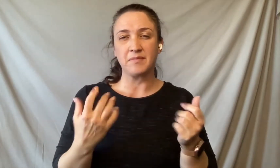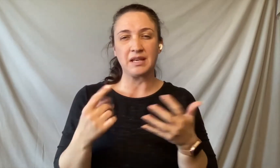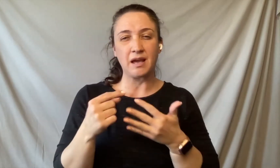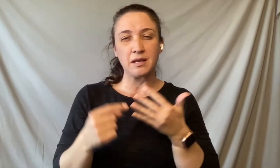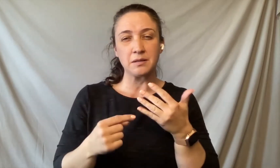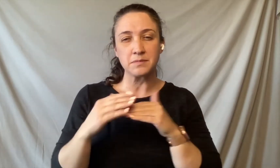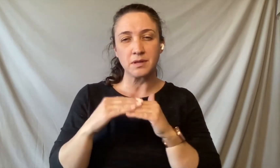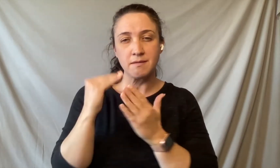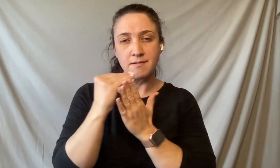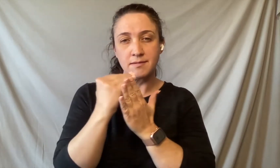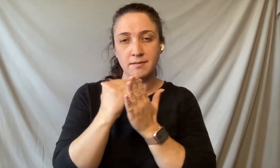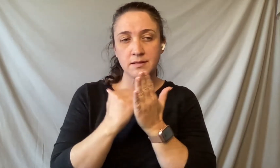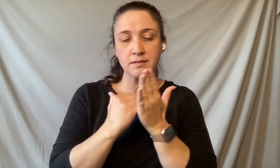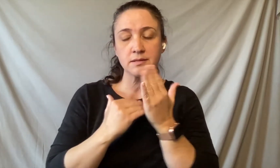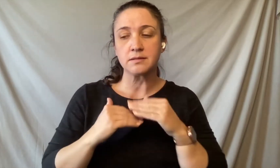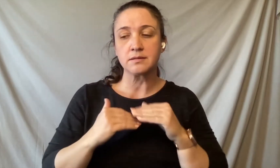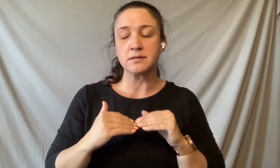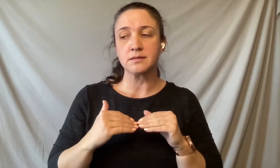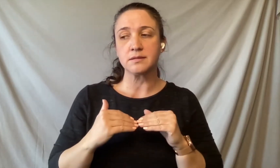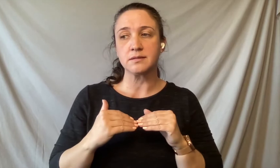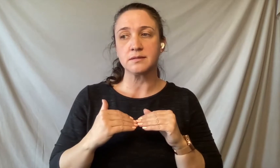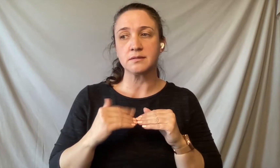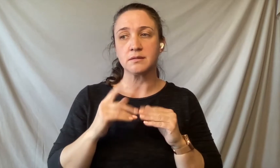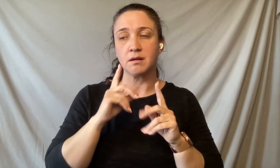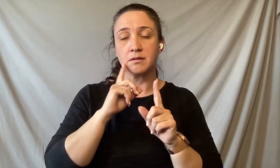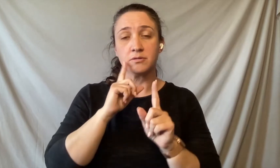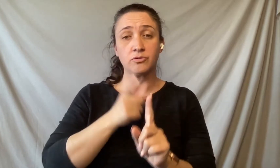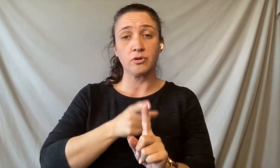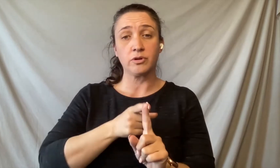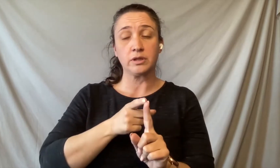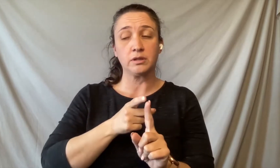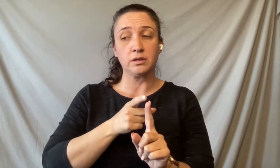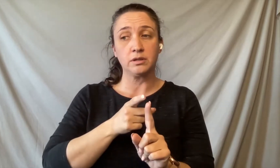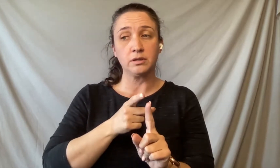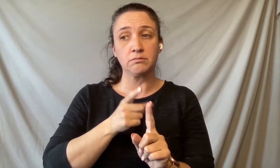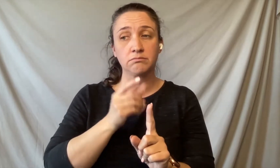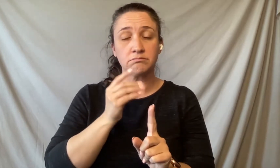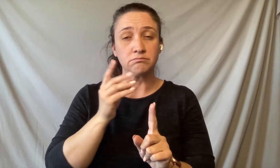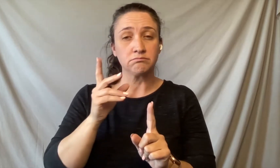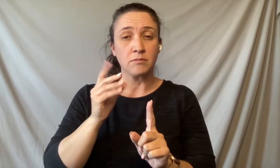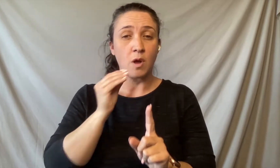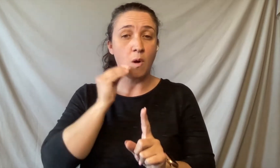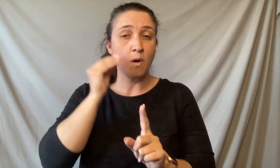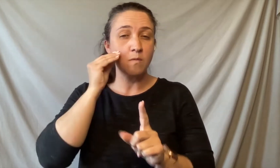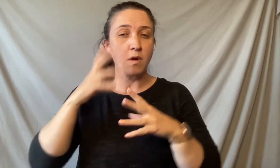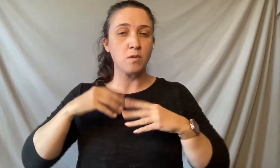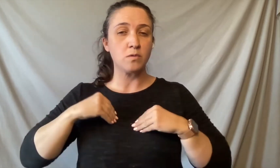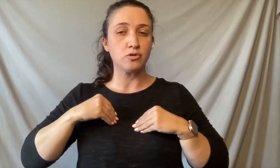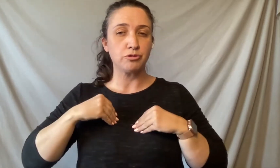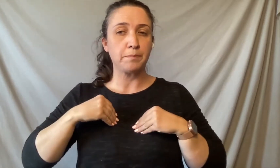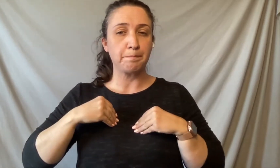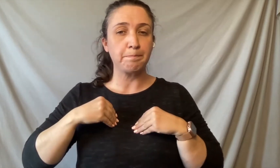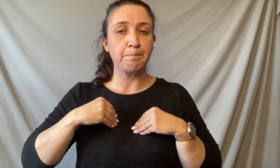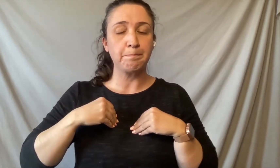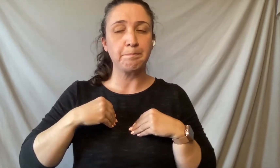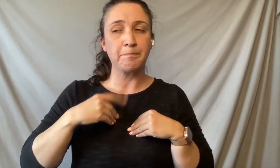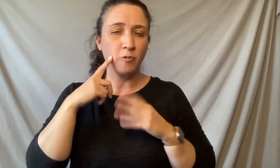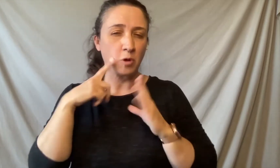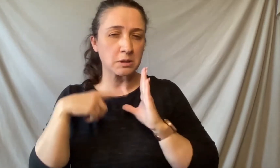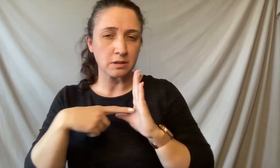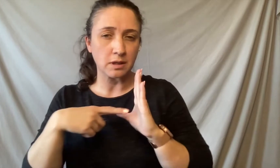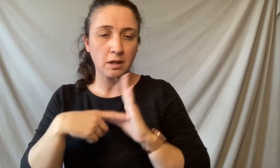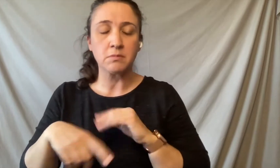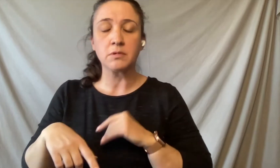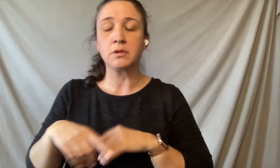list are targeting home ownership, for example. And I think